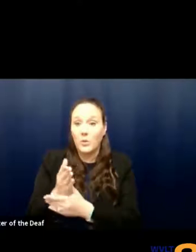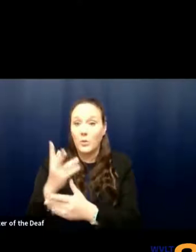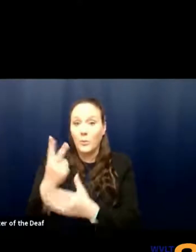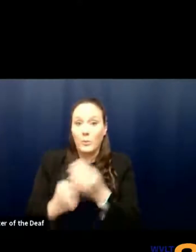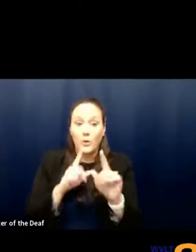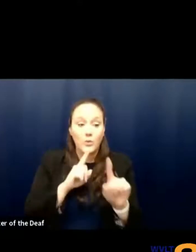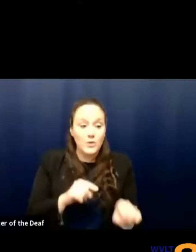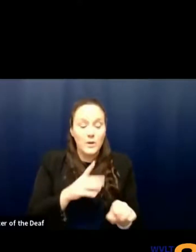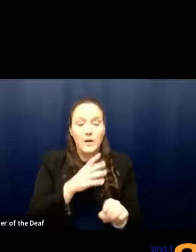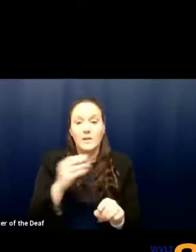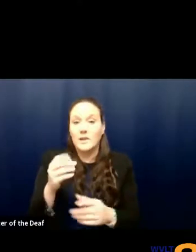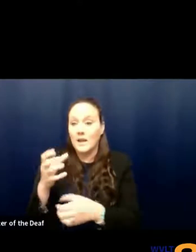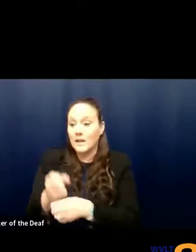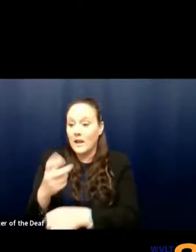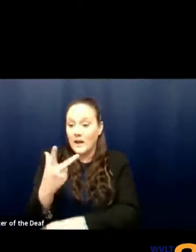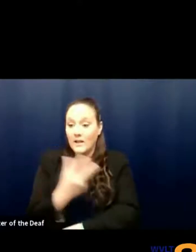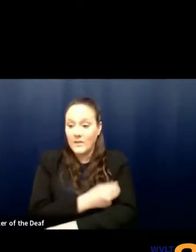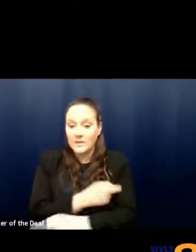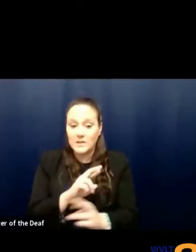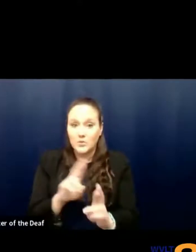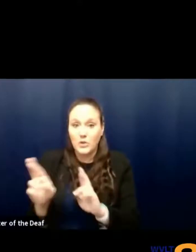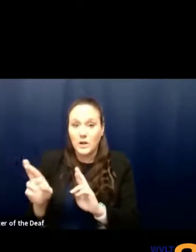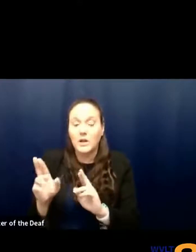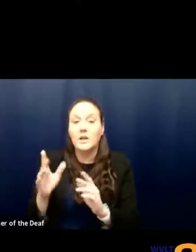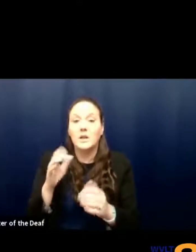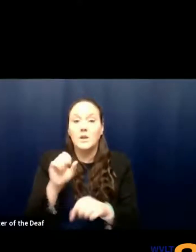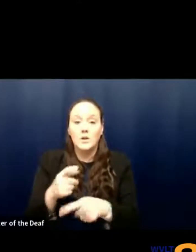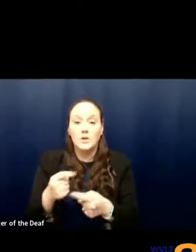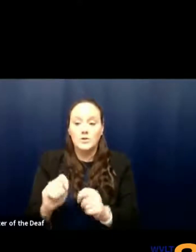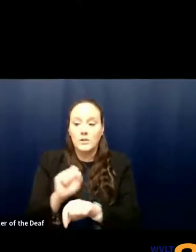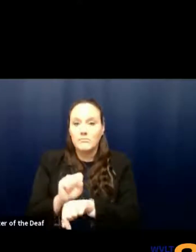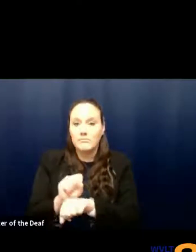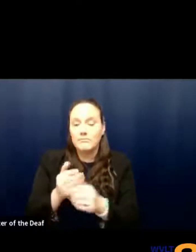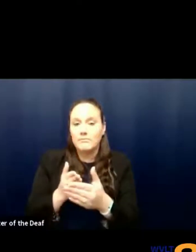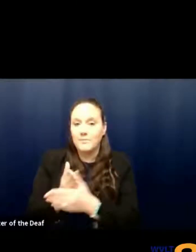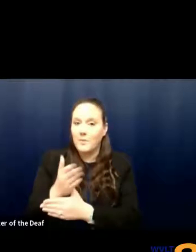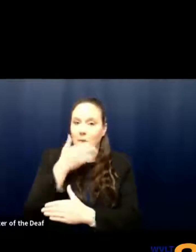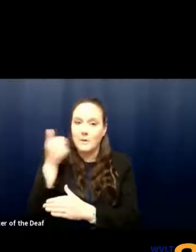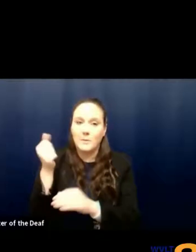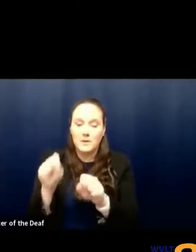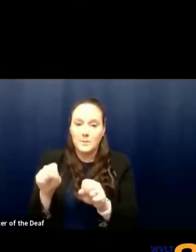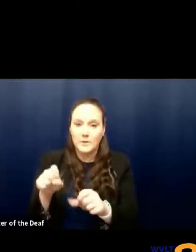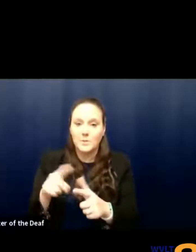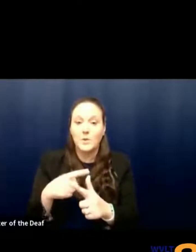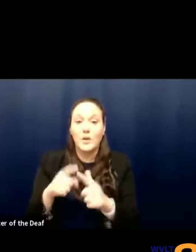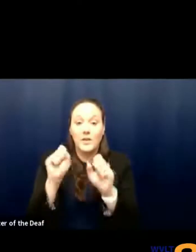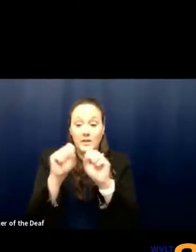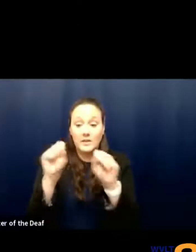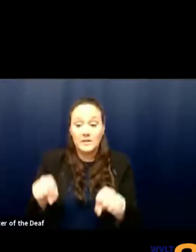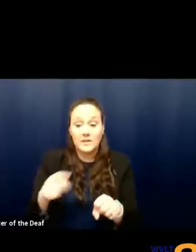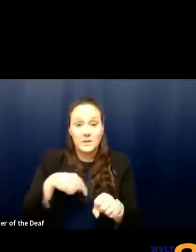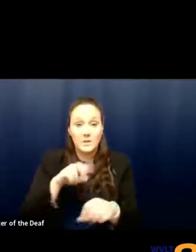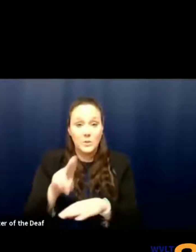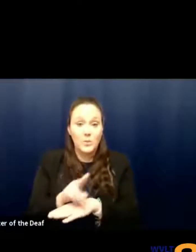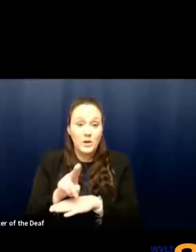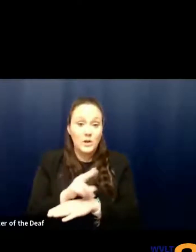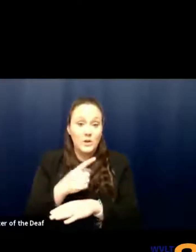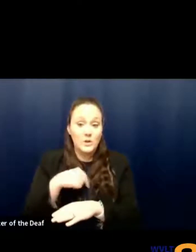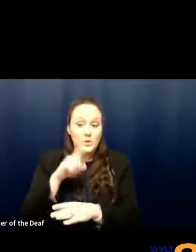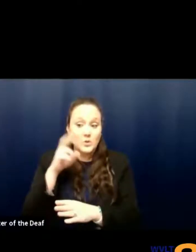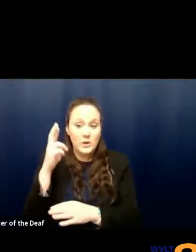to get vaccine ready and trying to work through that as best we can. And then the systems that we were utilizing, we've realized that weren't